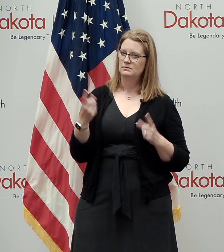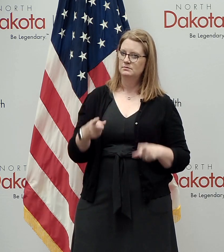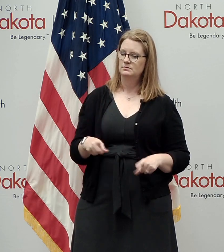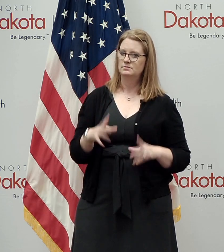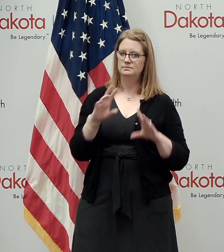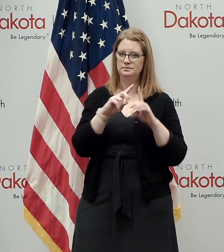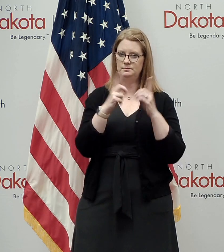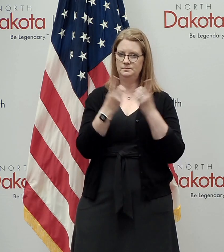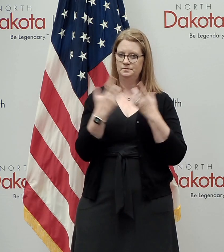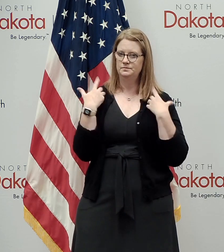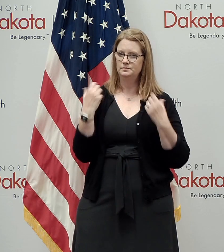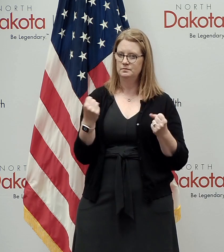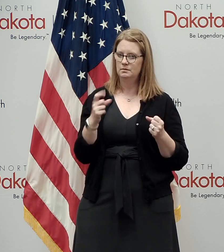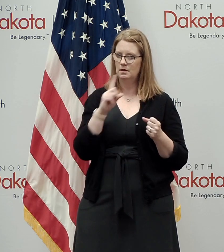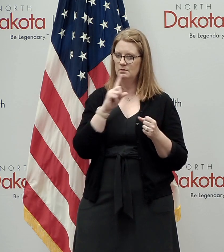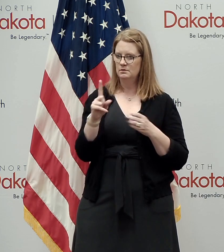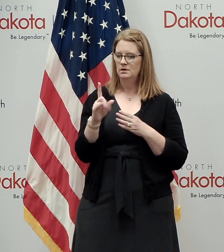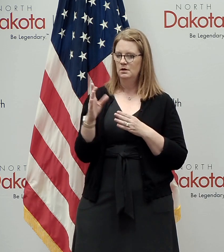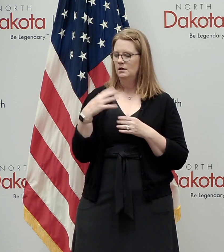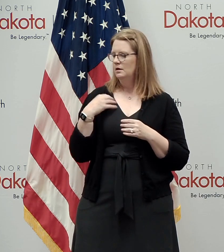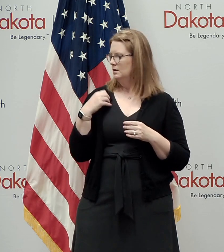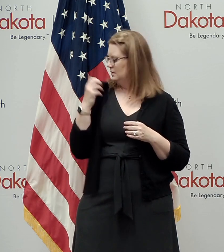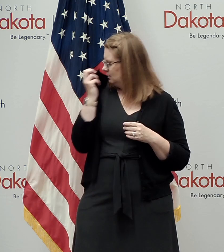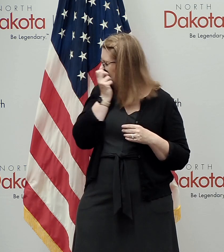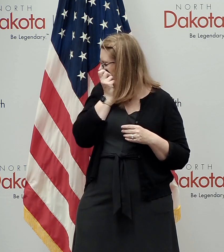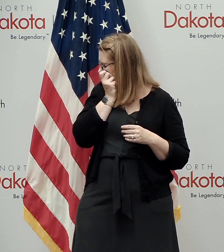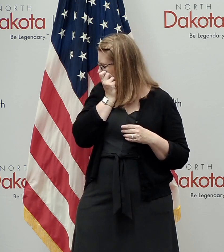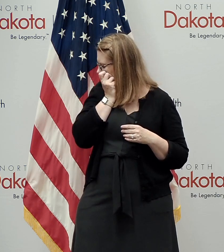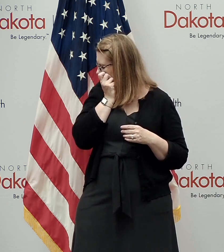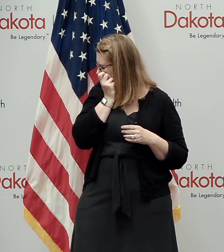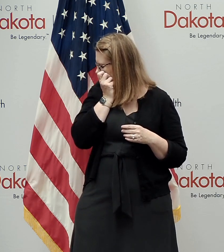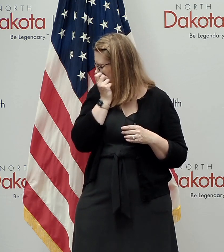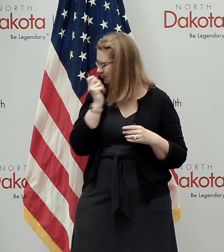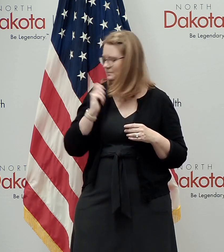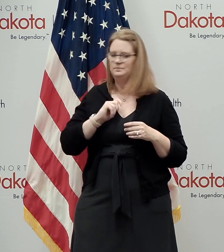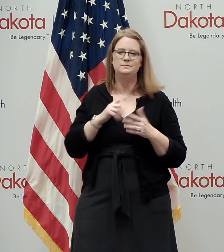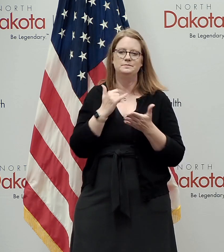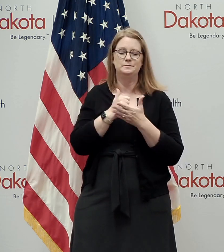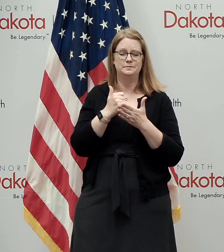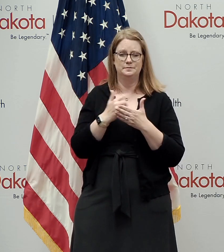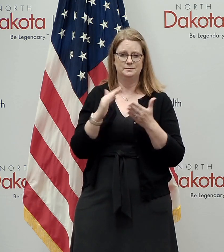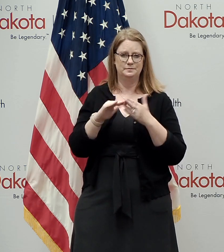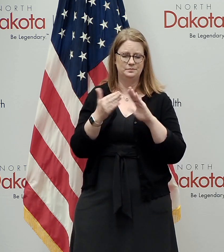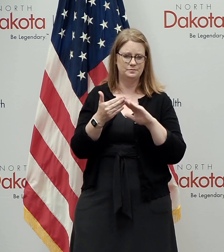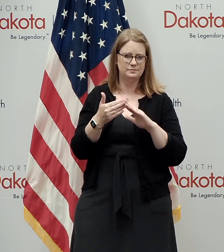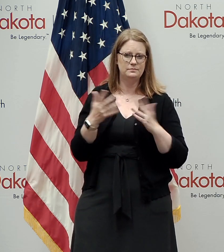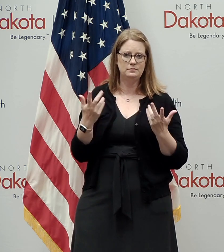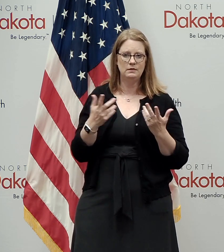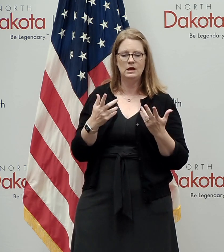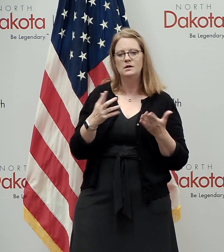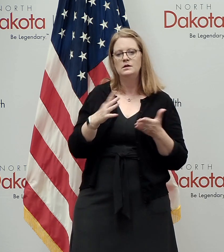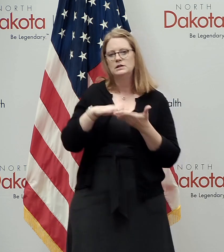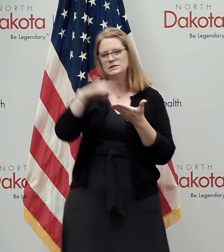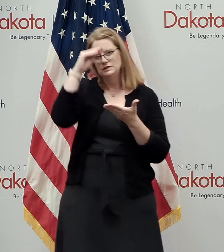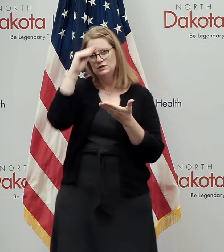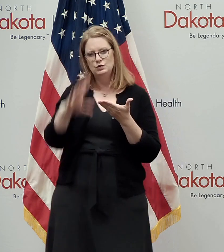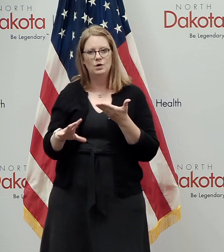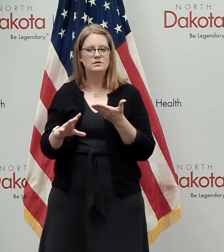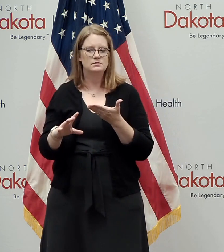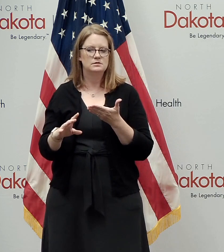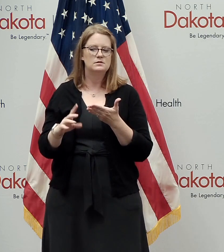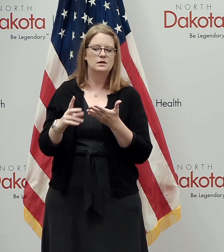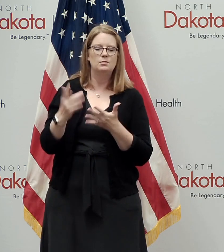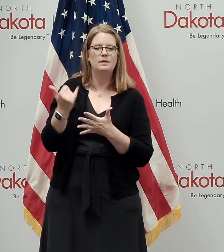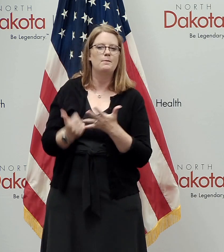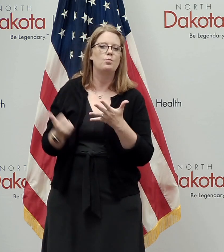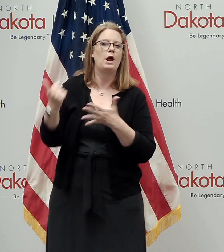of Health is being very strategic. They're not just helping us, but they're helping the community. It's just that students will be given preference as we get closer to the